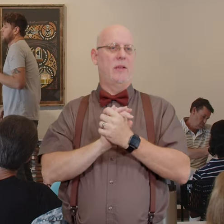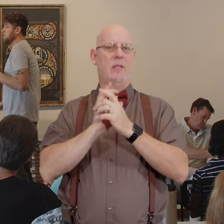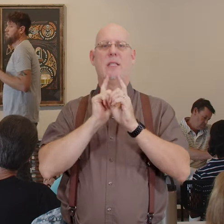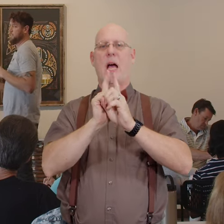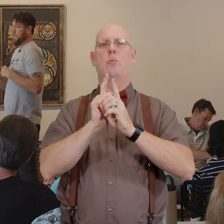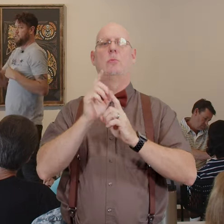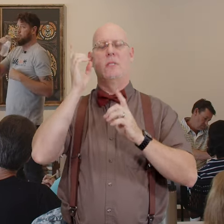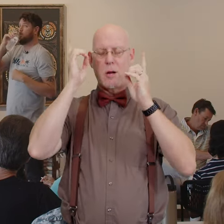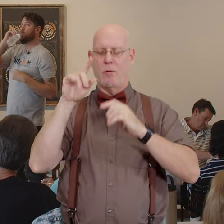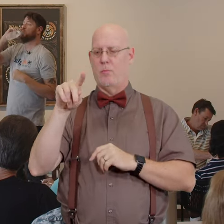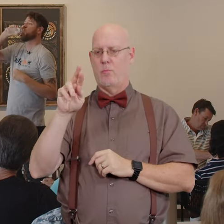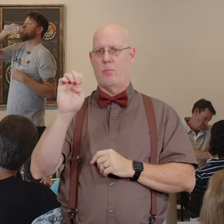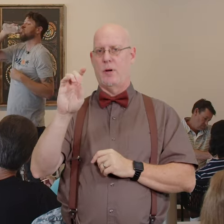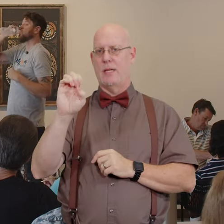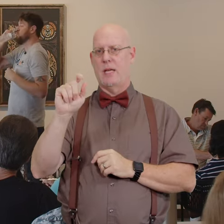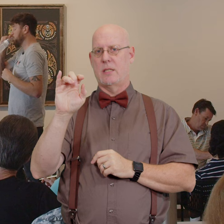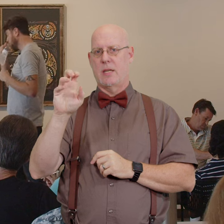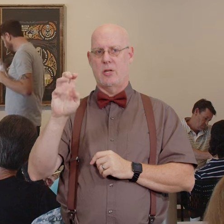believe in the doctrine of predestination.